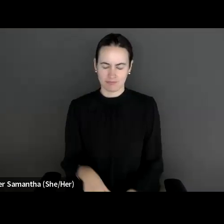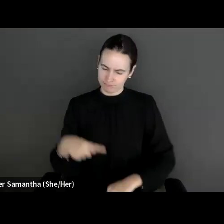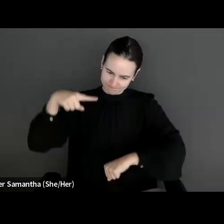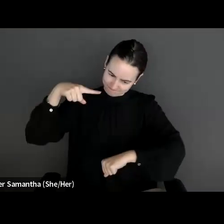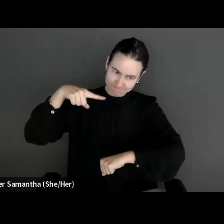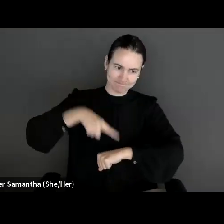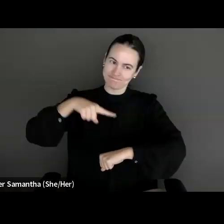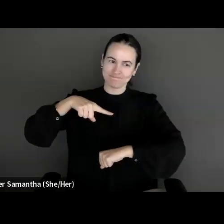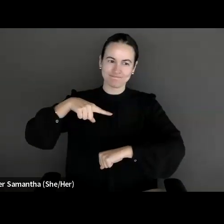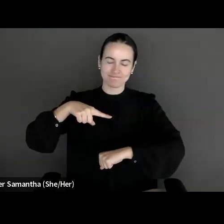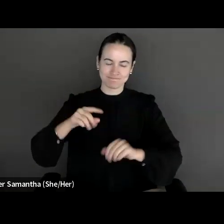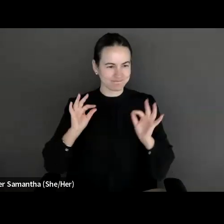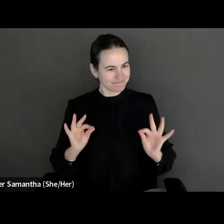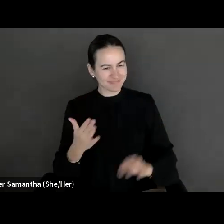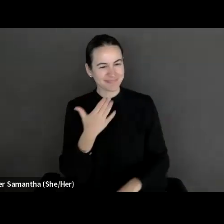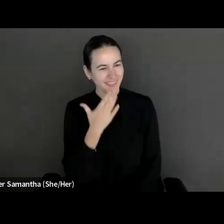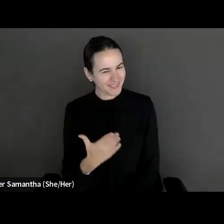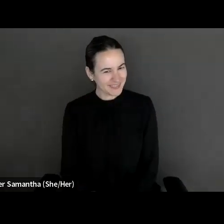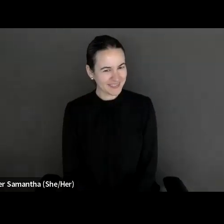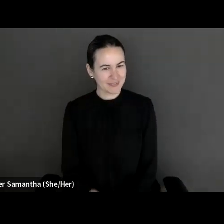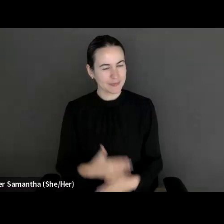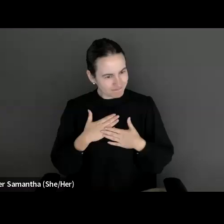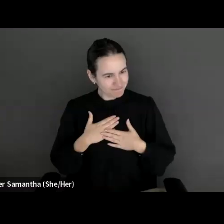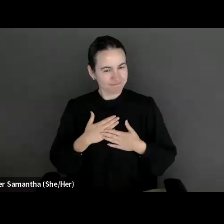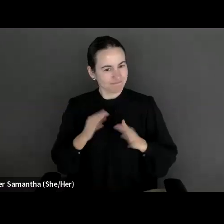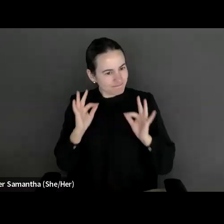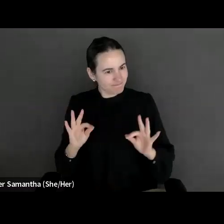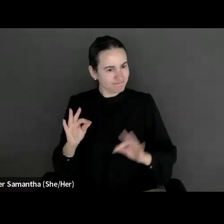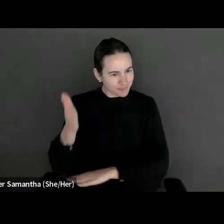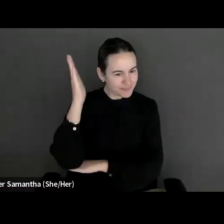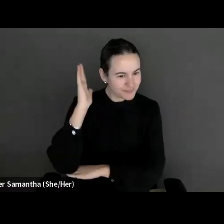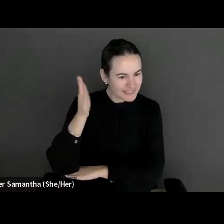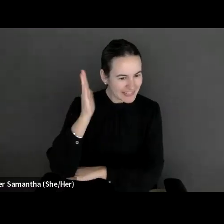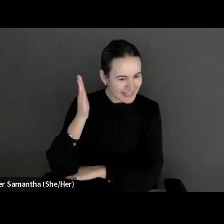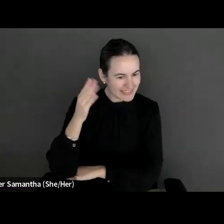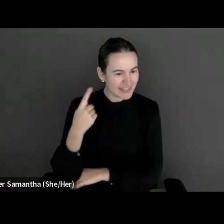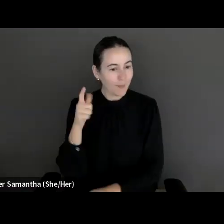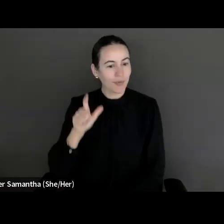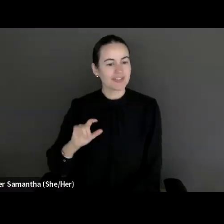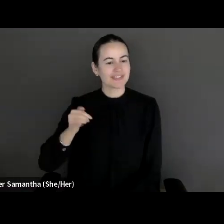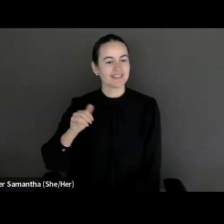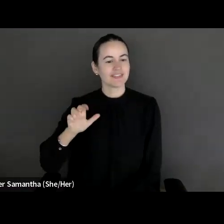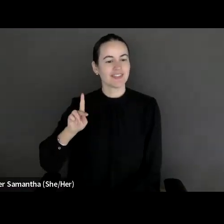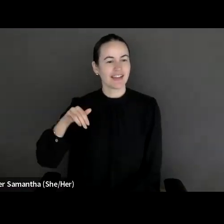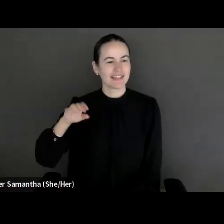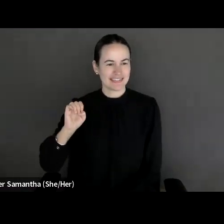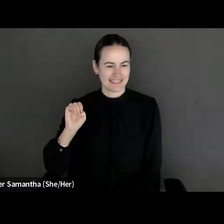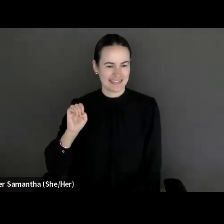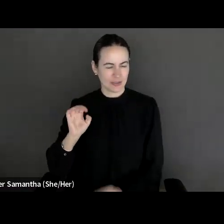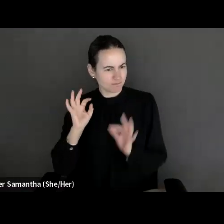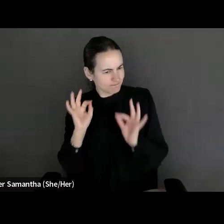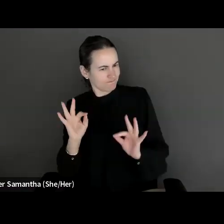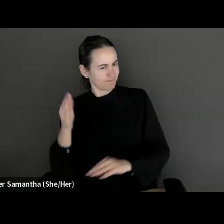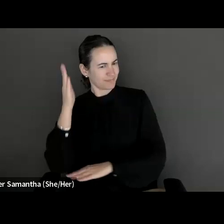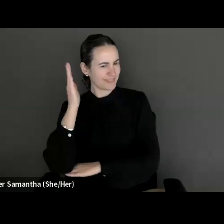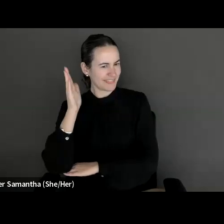minute. Thank you very much. Excellent presentation. A comment from Jackie Robbins in the chat. So this is